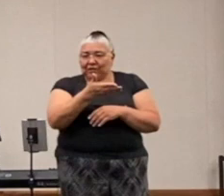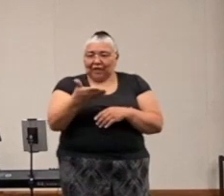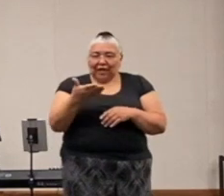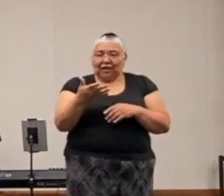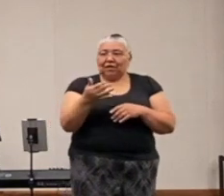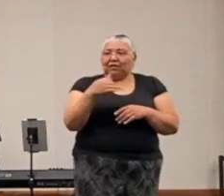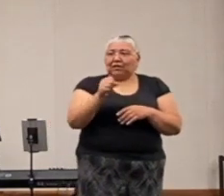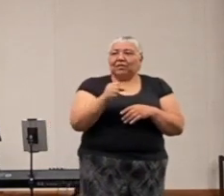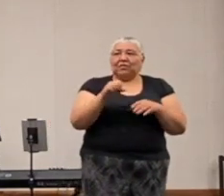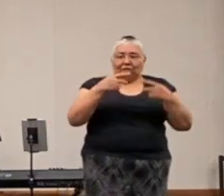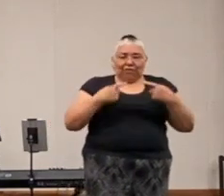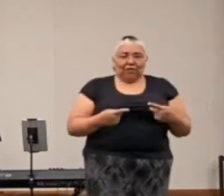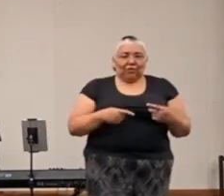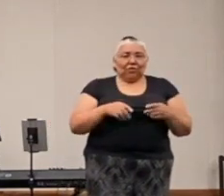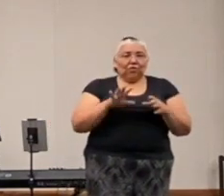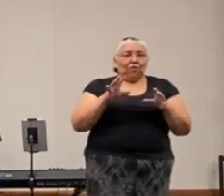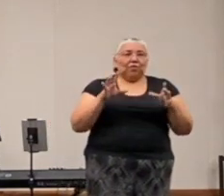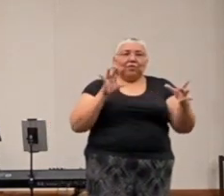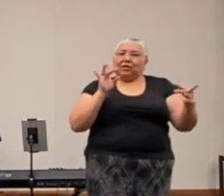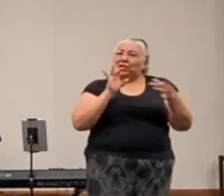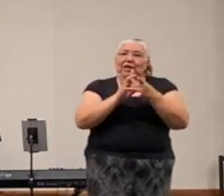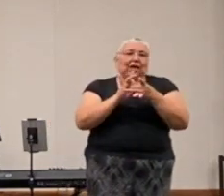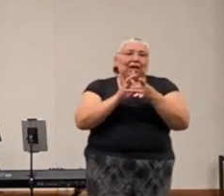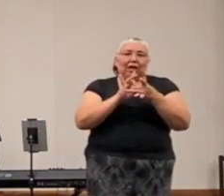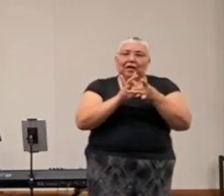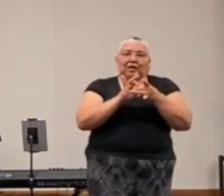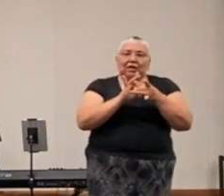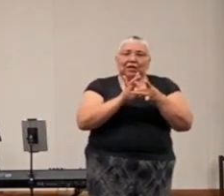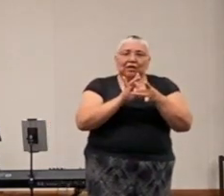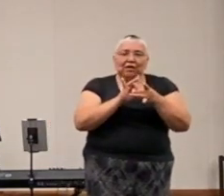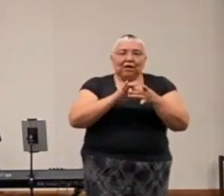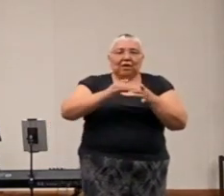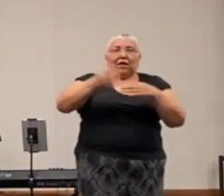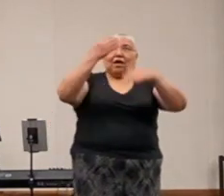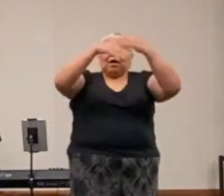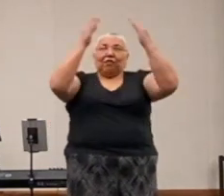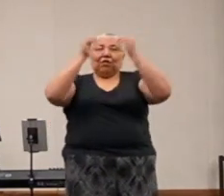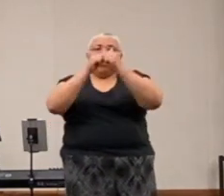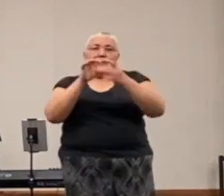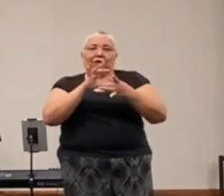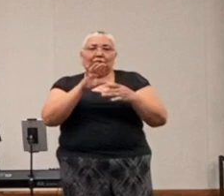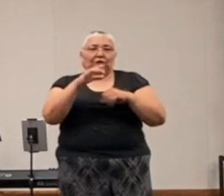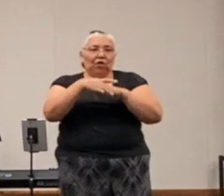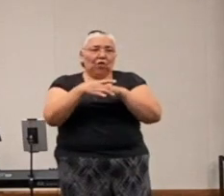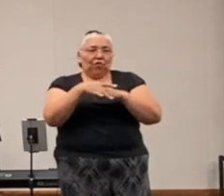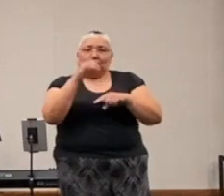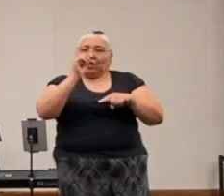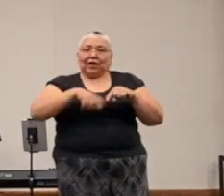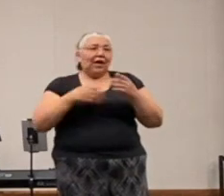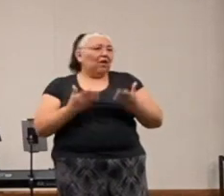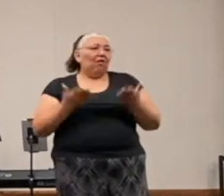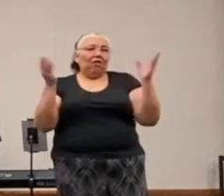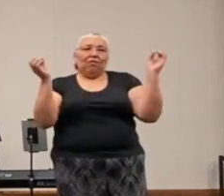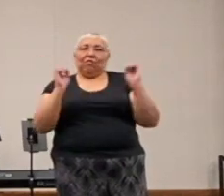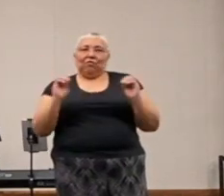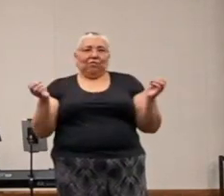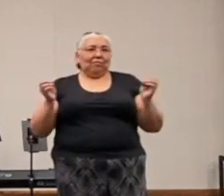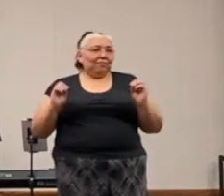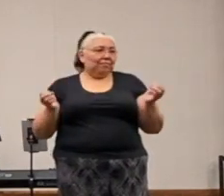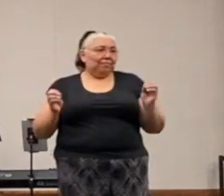form that they take, can never connect heaven with earth, and they can never offer anything.